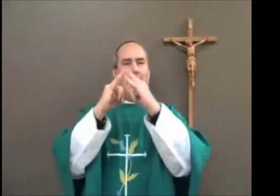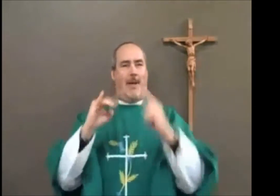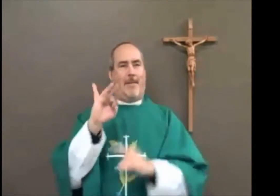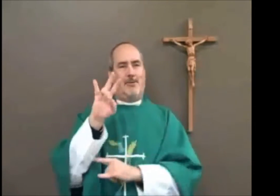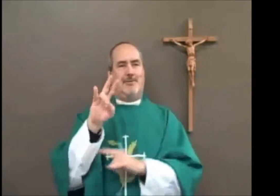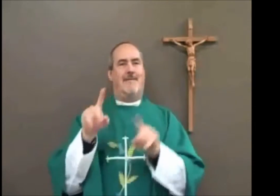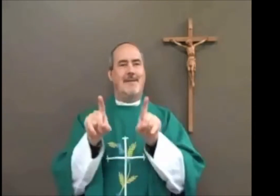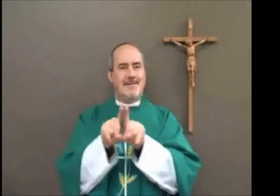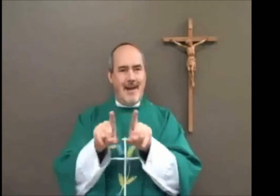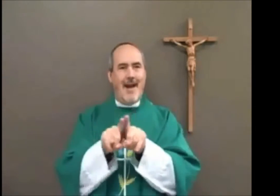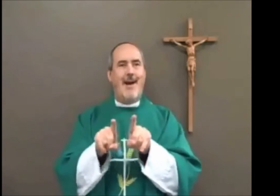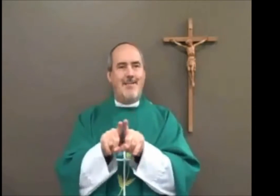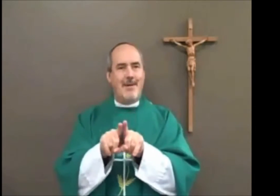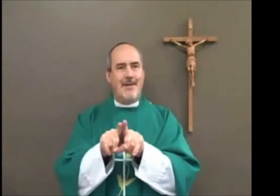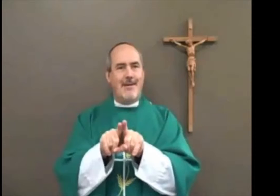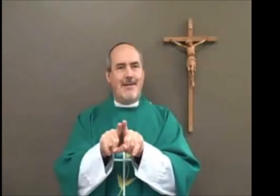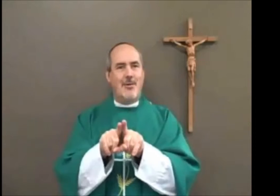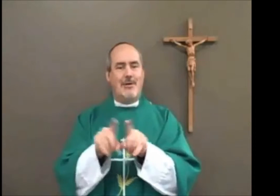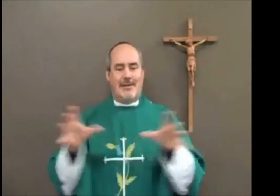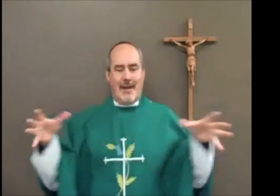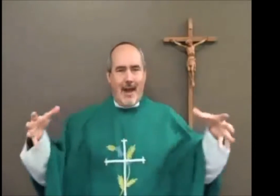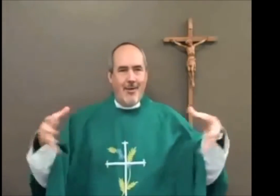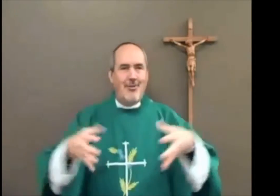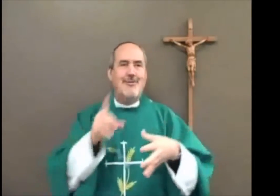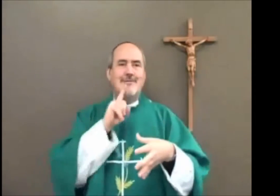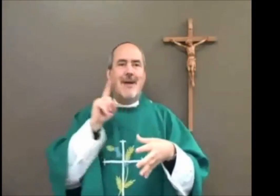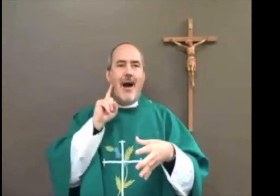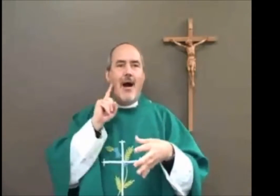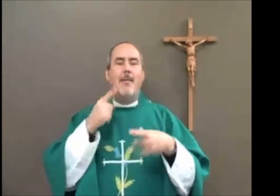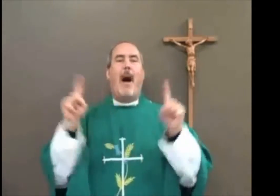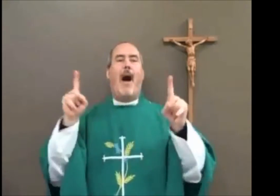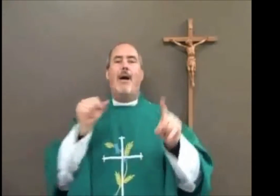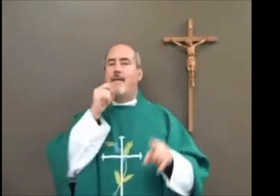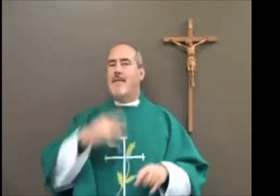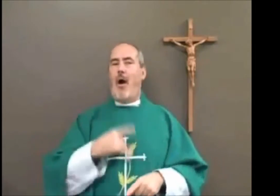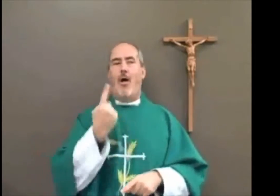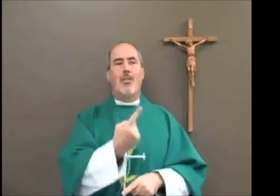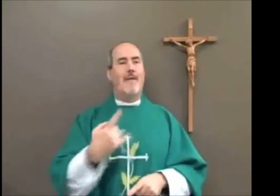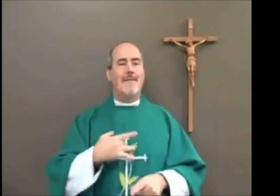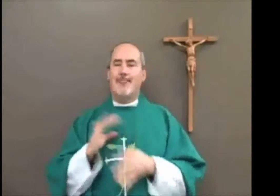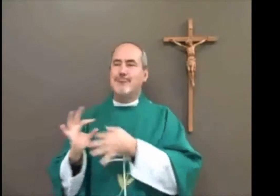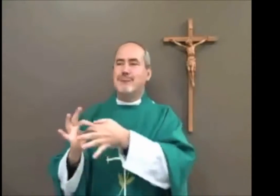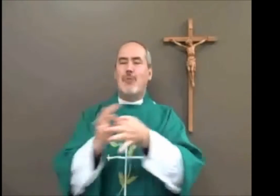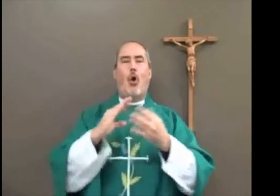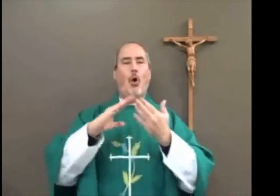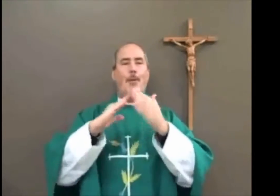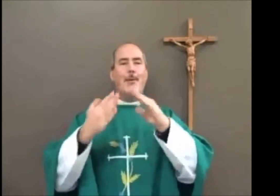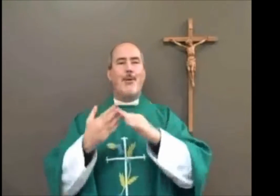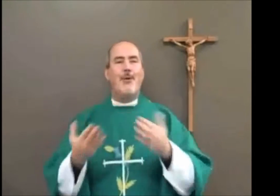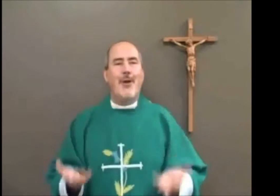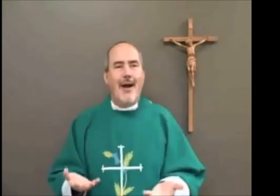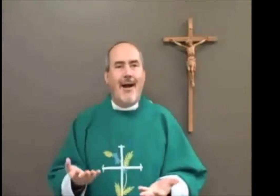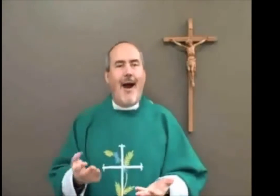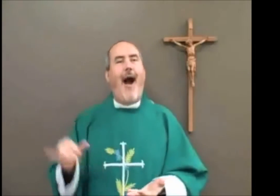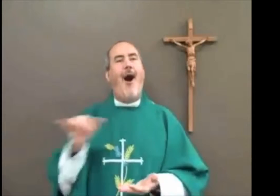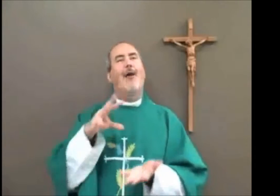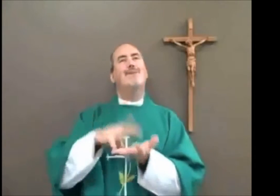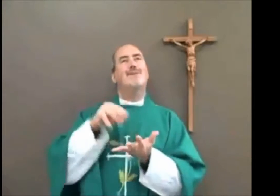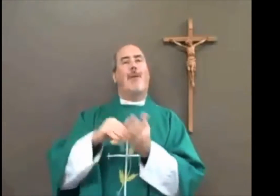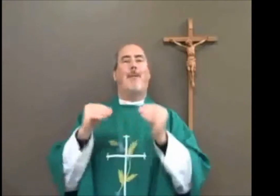understand God. Camp Mark 7 does the same thing. It gathers deaf people and deaf children from all over so